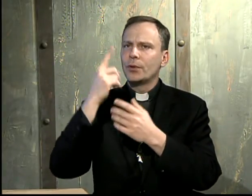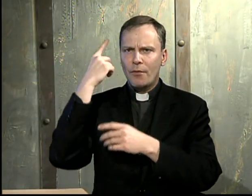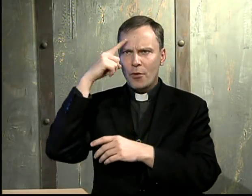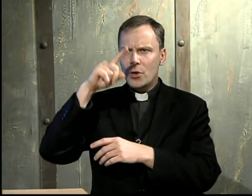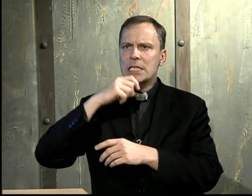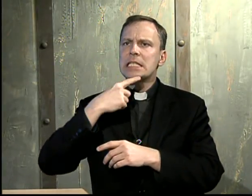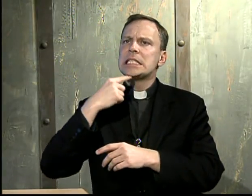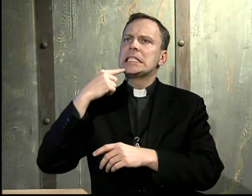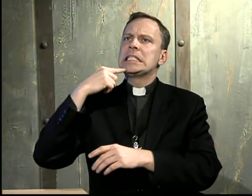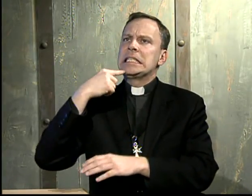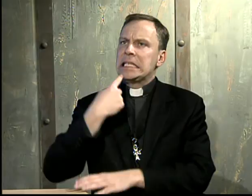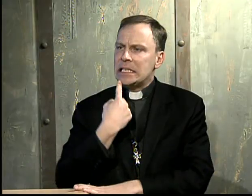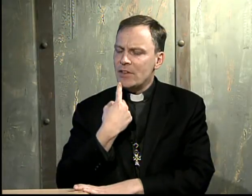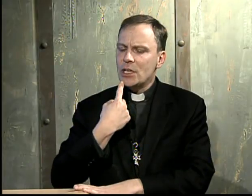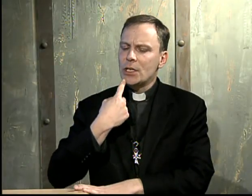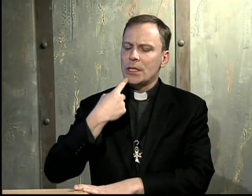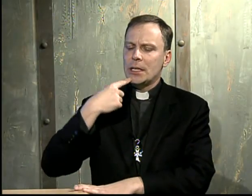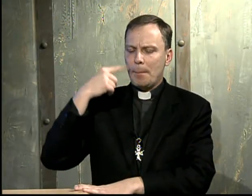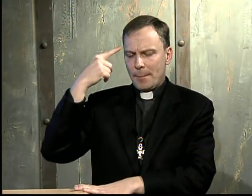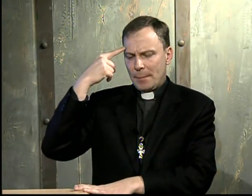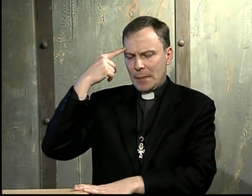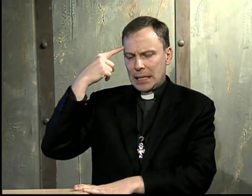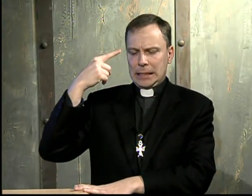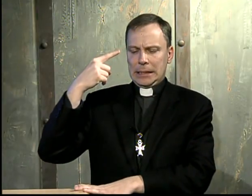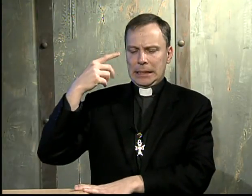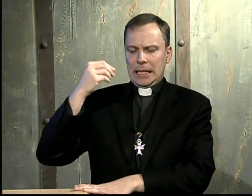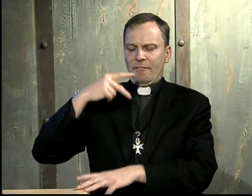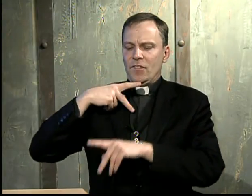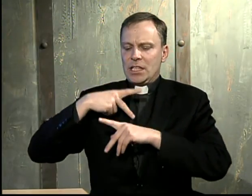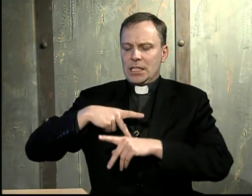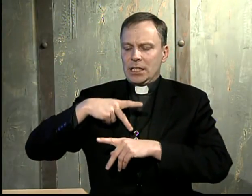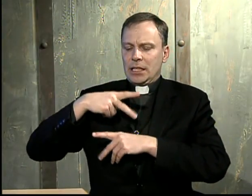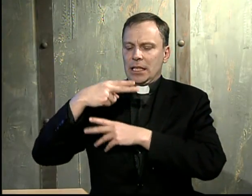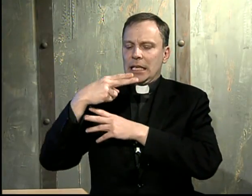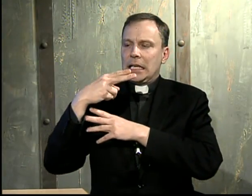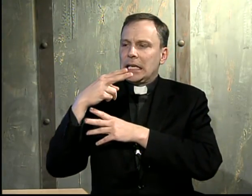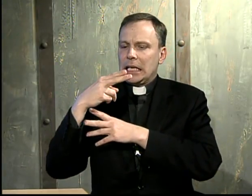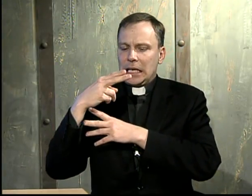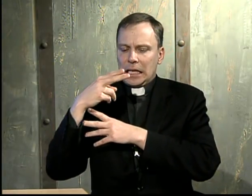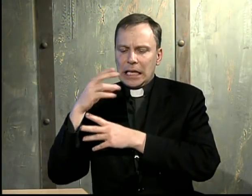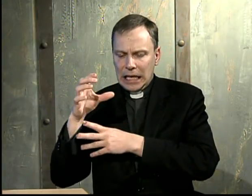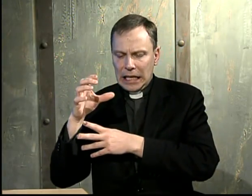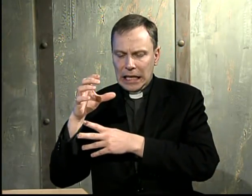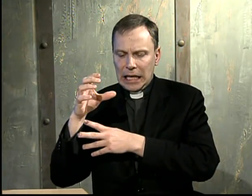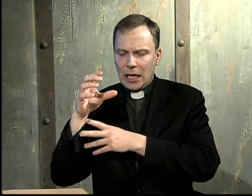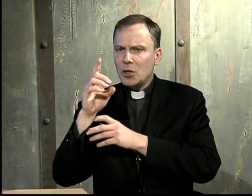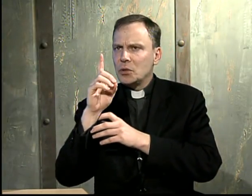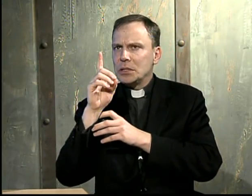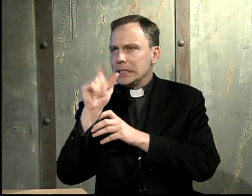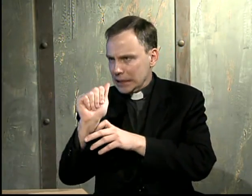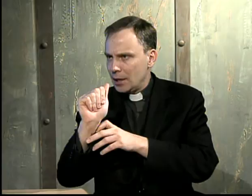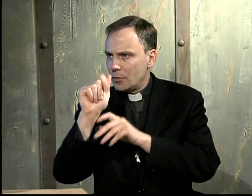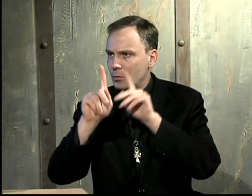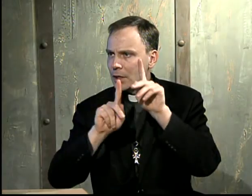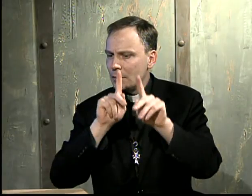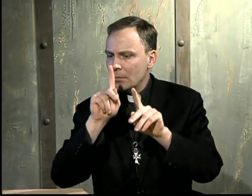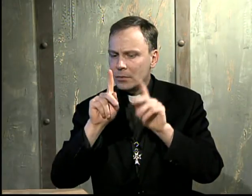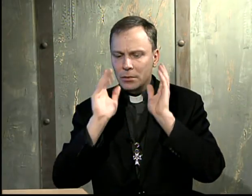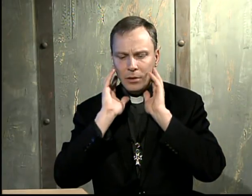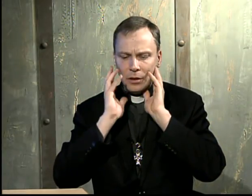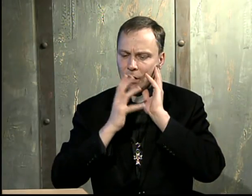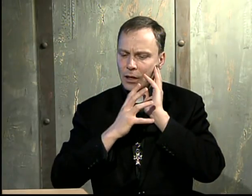father used to teach in a public school for seriously mentally and physically handicapped